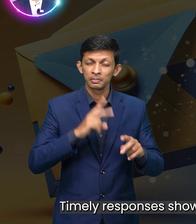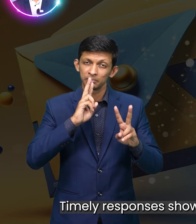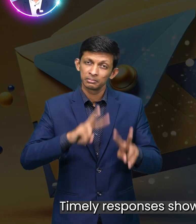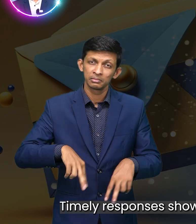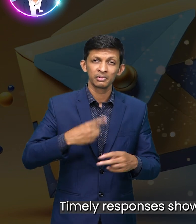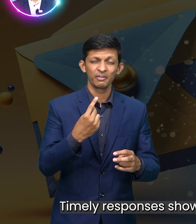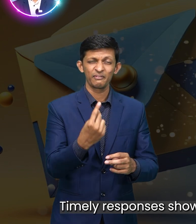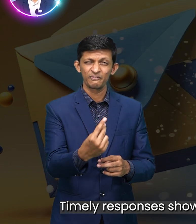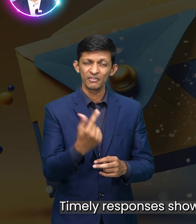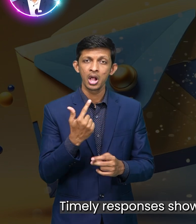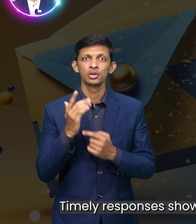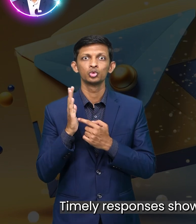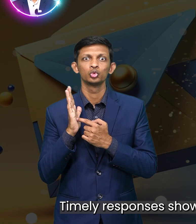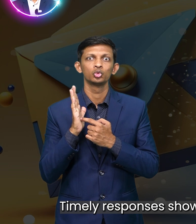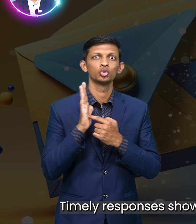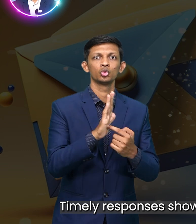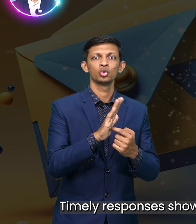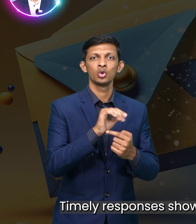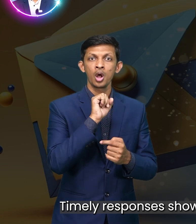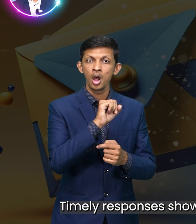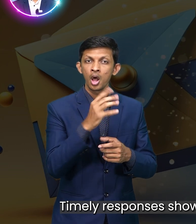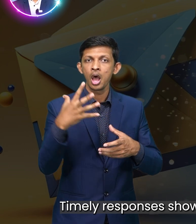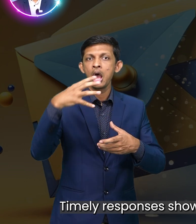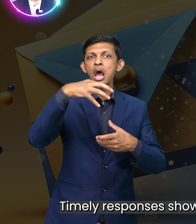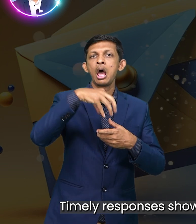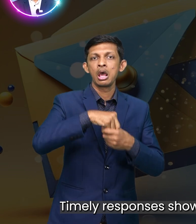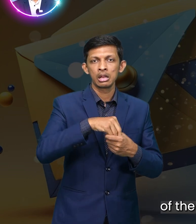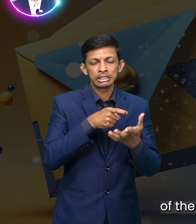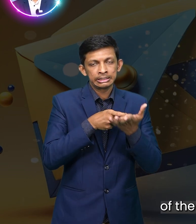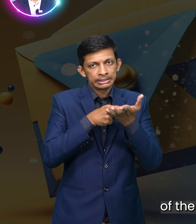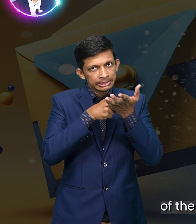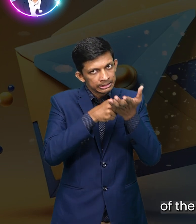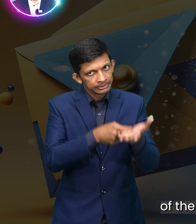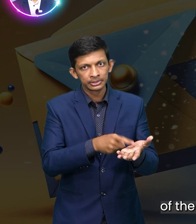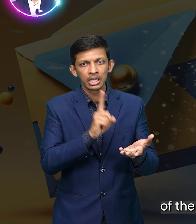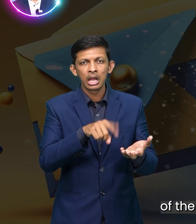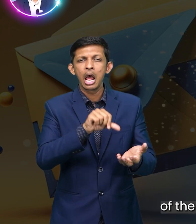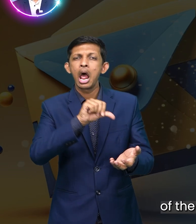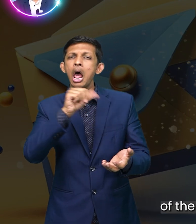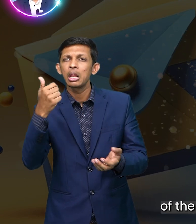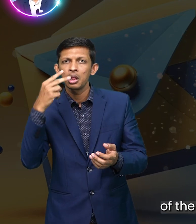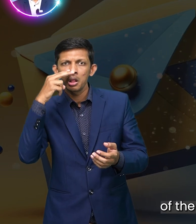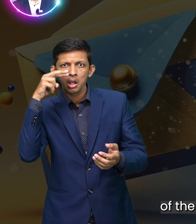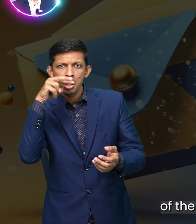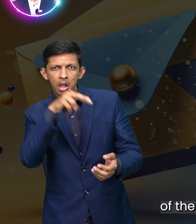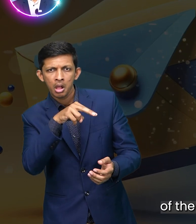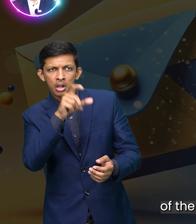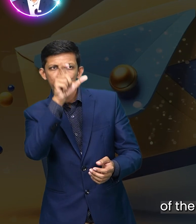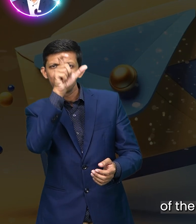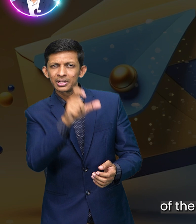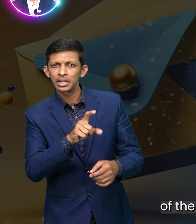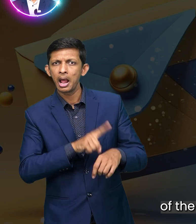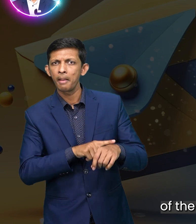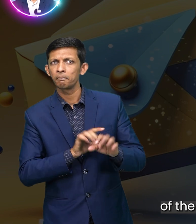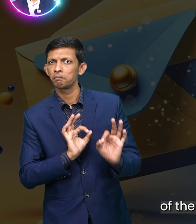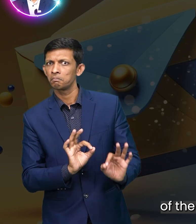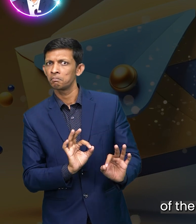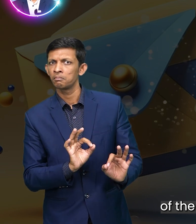Timely responses show that you're engaged and respectful of the other person's time.